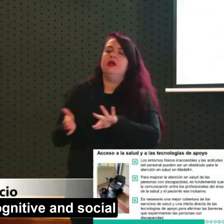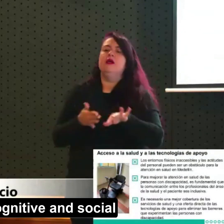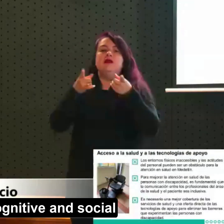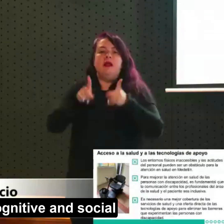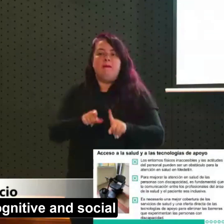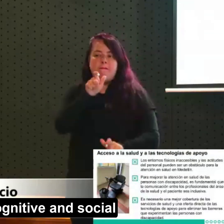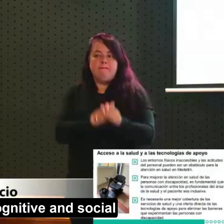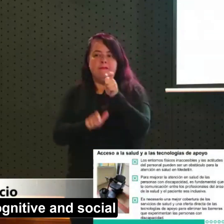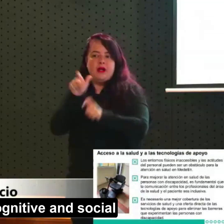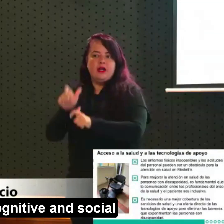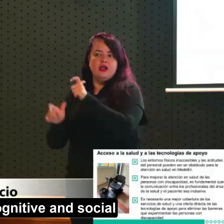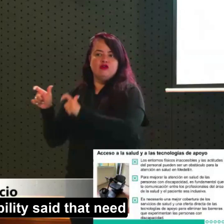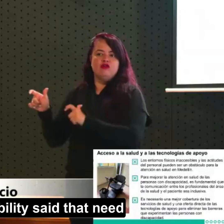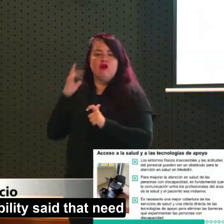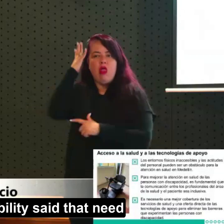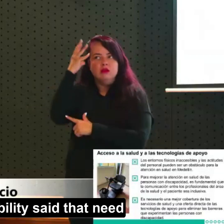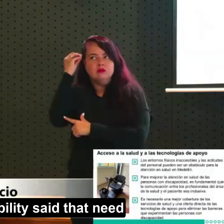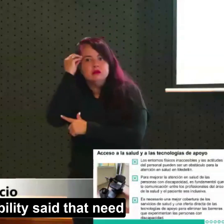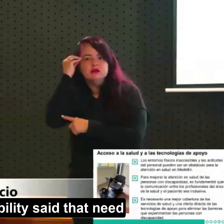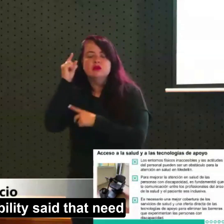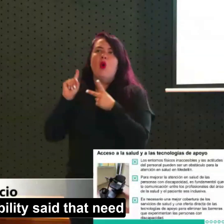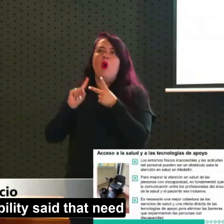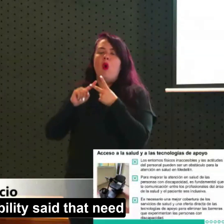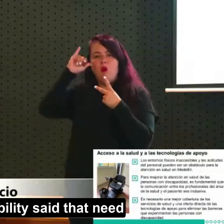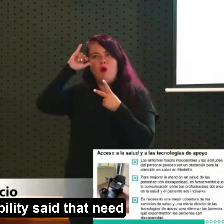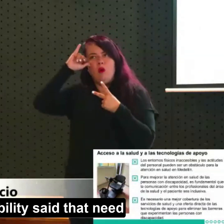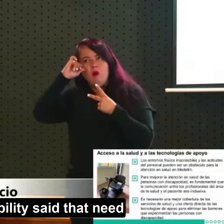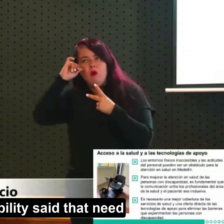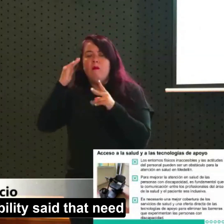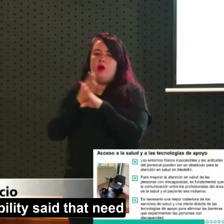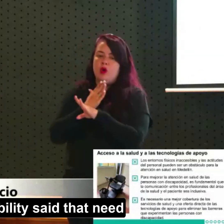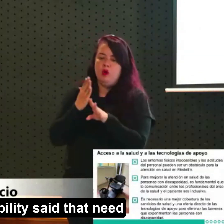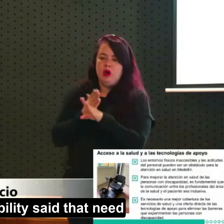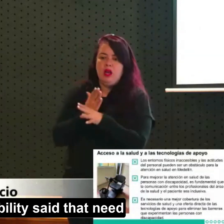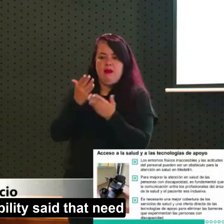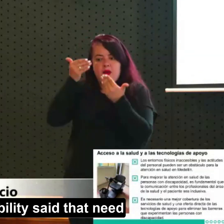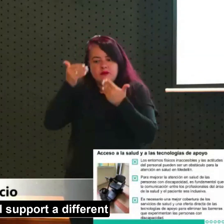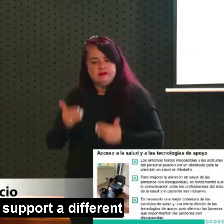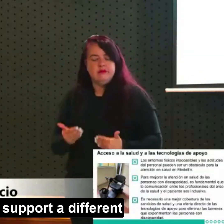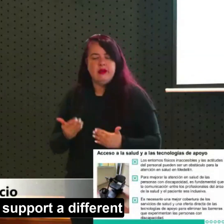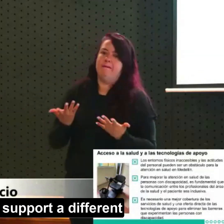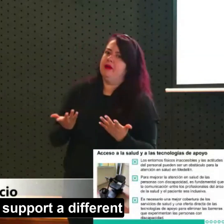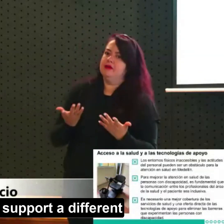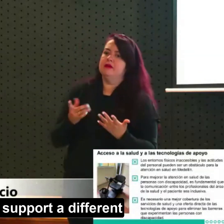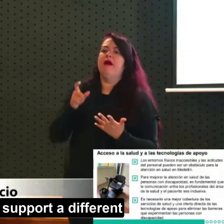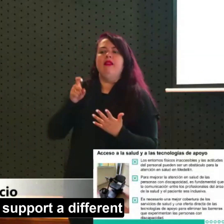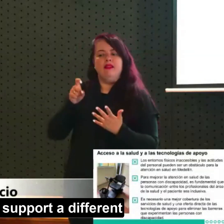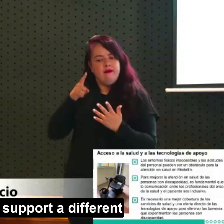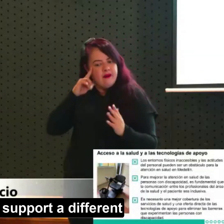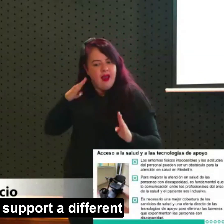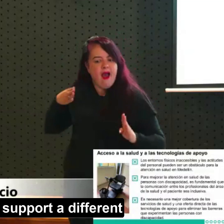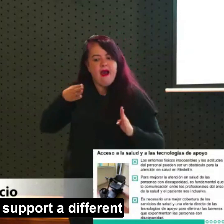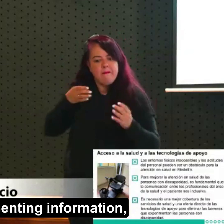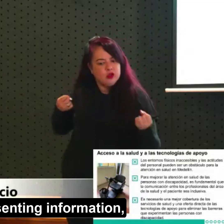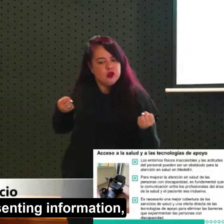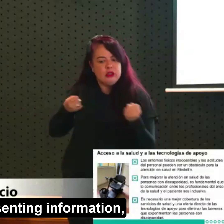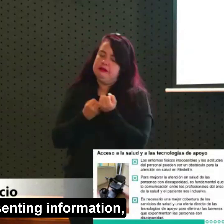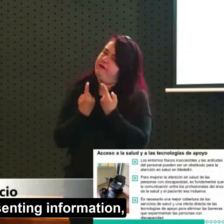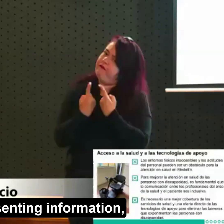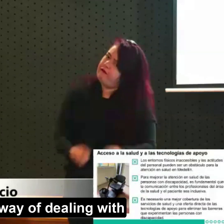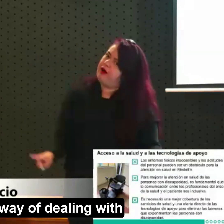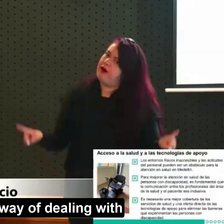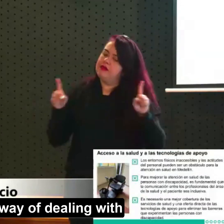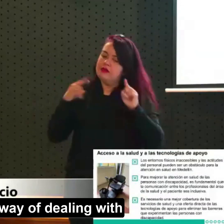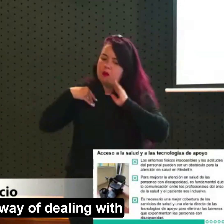disabled cognitive and psychosocial disabilities that need differential support, a different way of